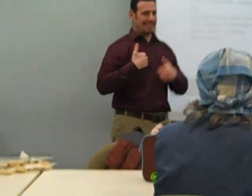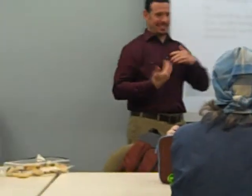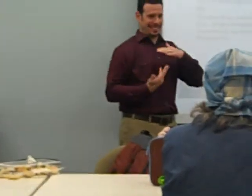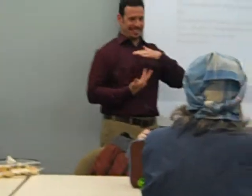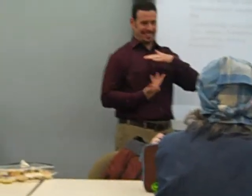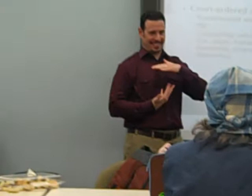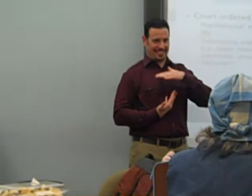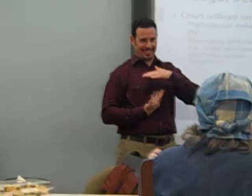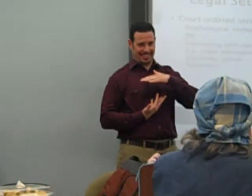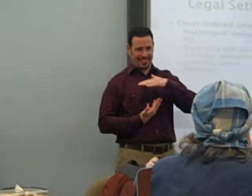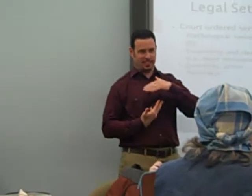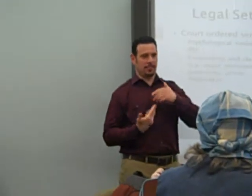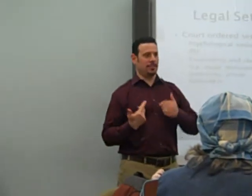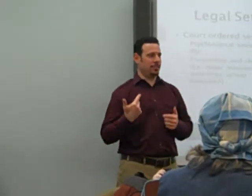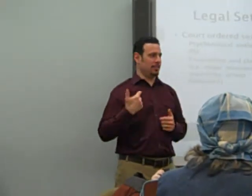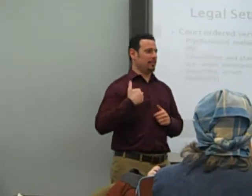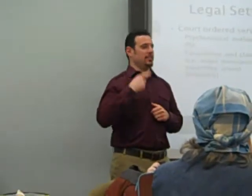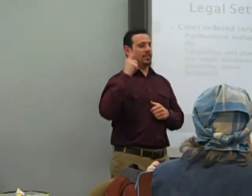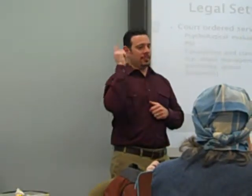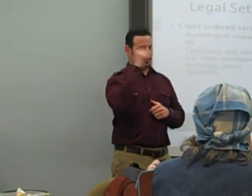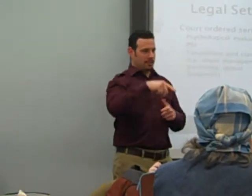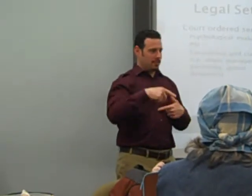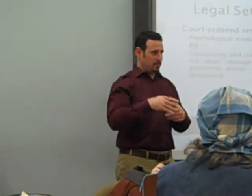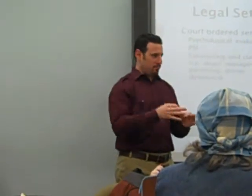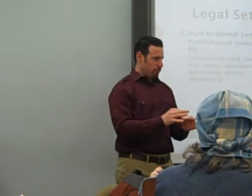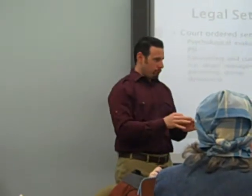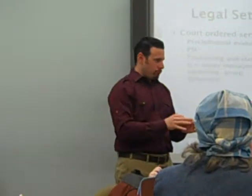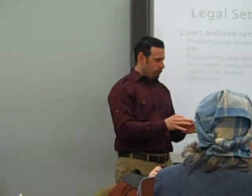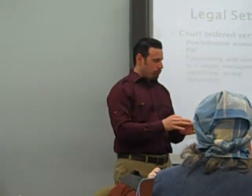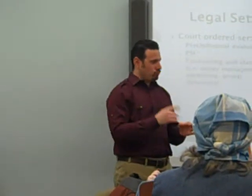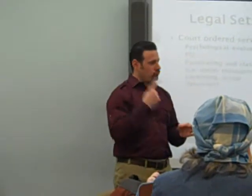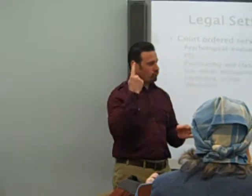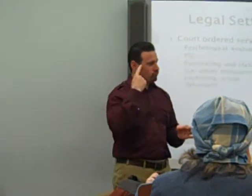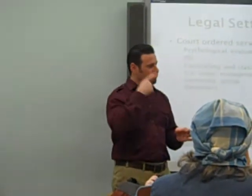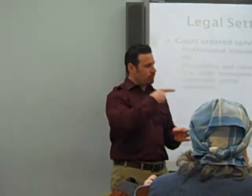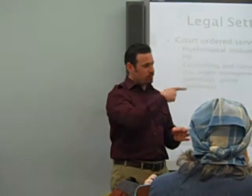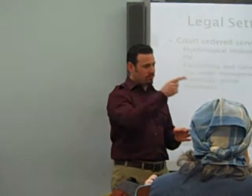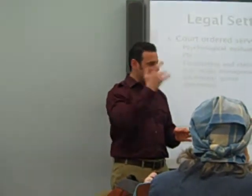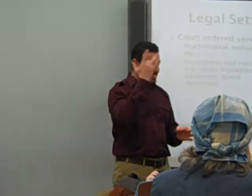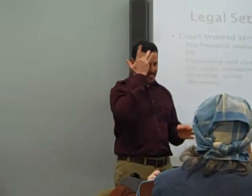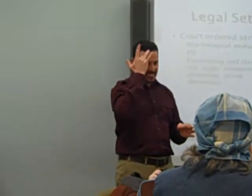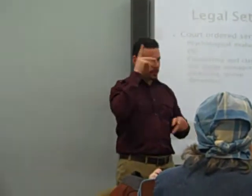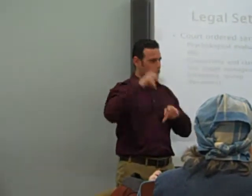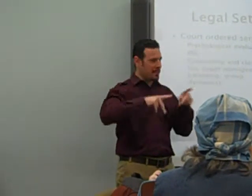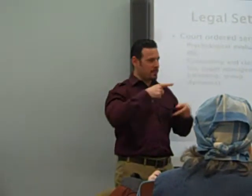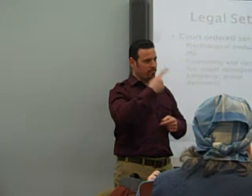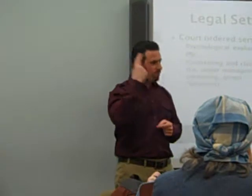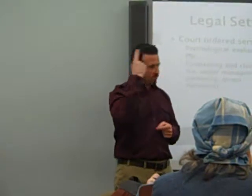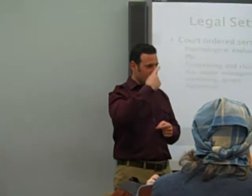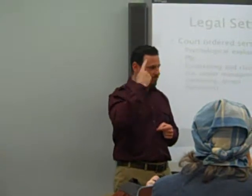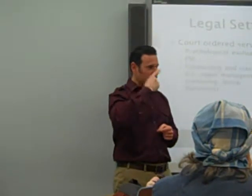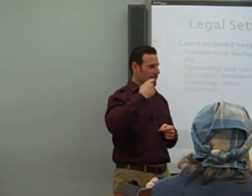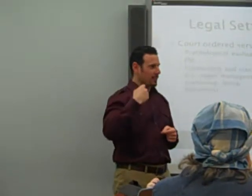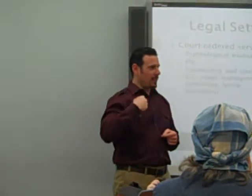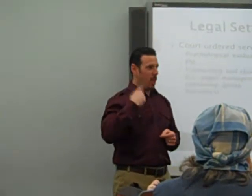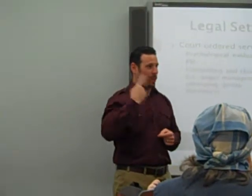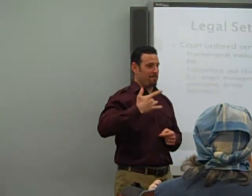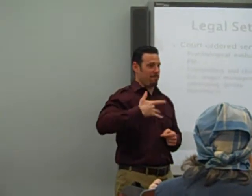When they were molesting young children. I couldn't handle it. It's just sick people. I